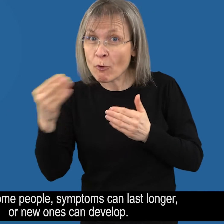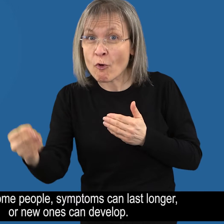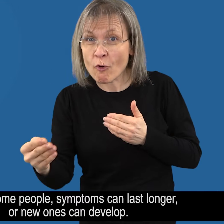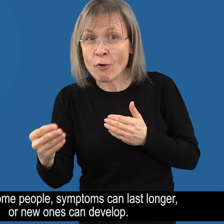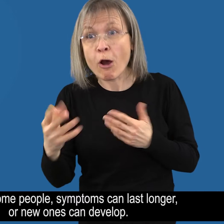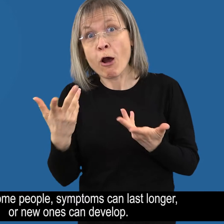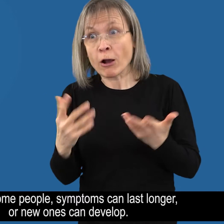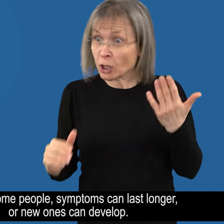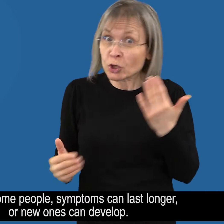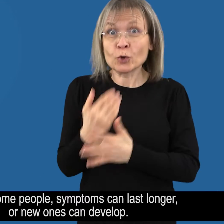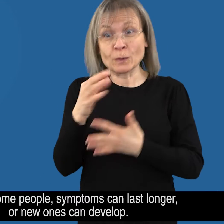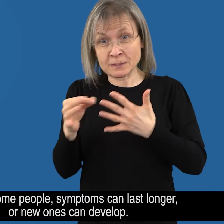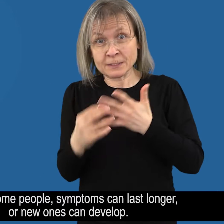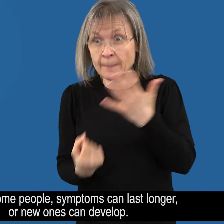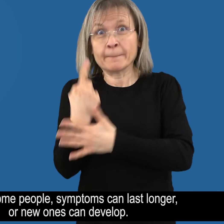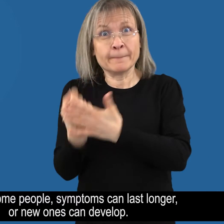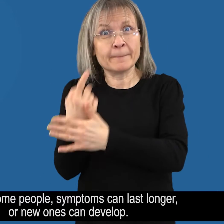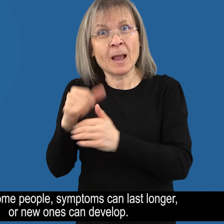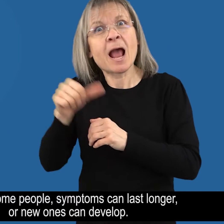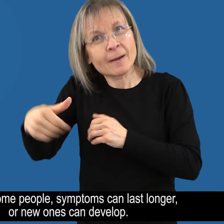or new ones can develop.